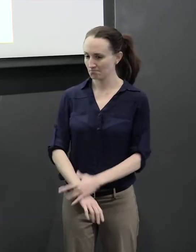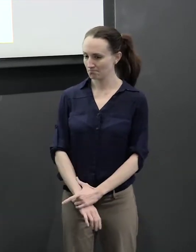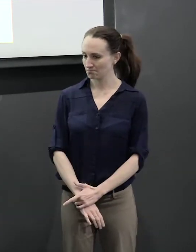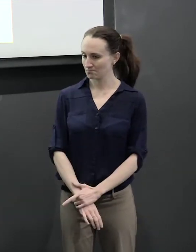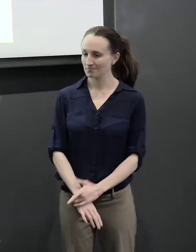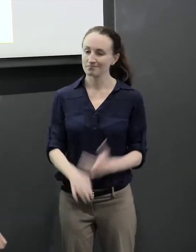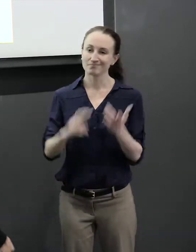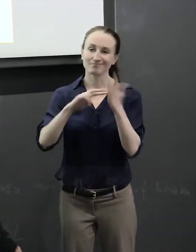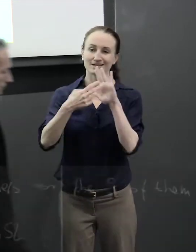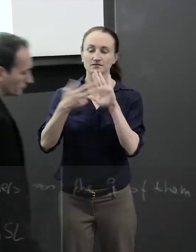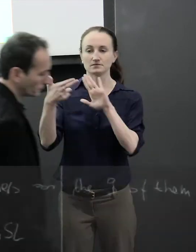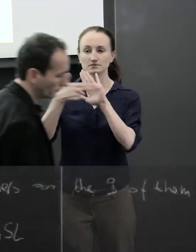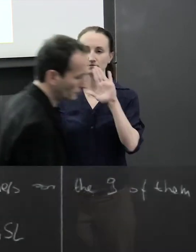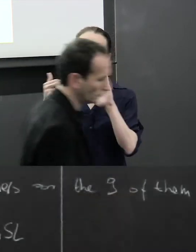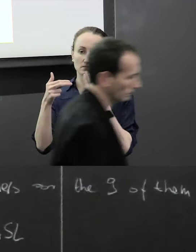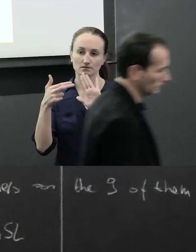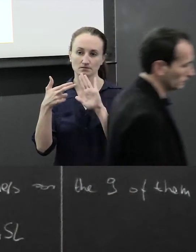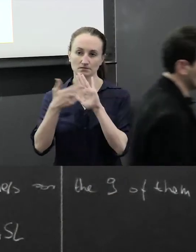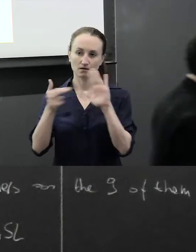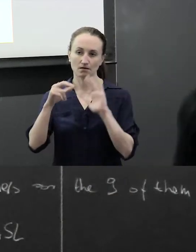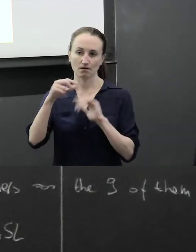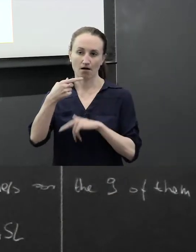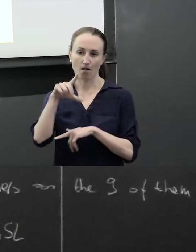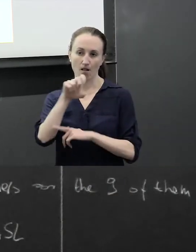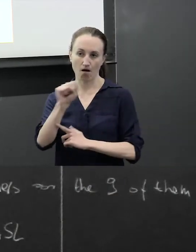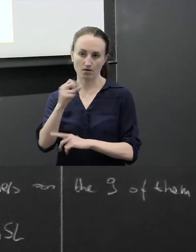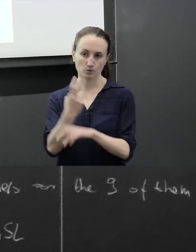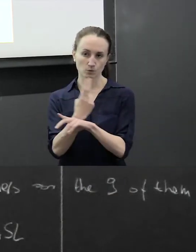using in their cards.